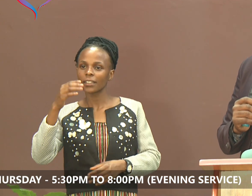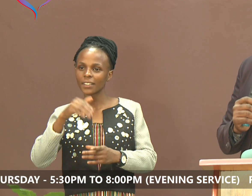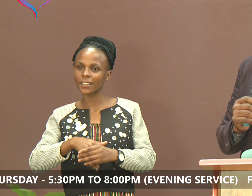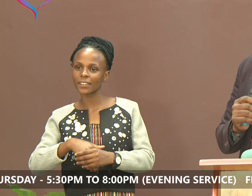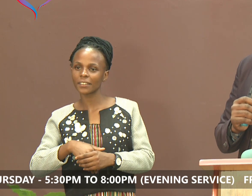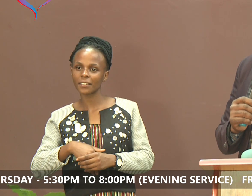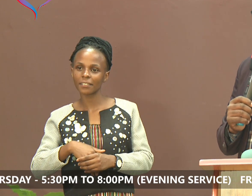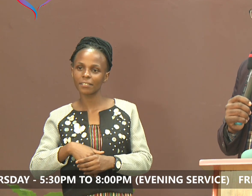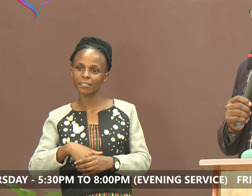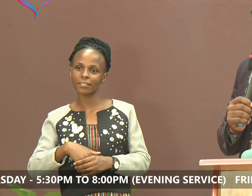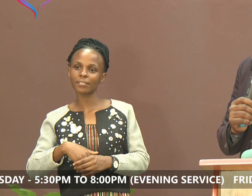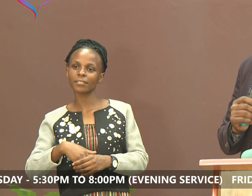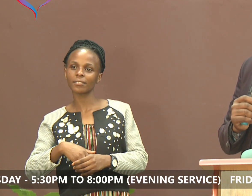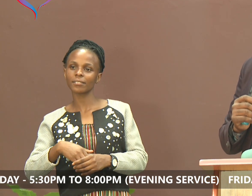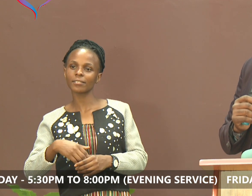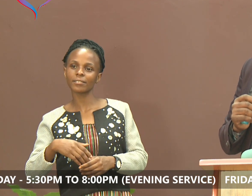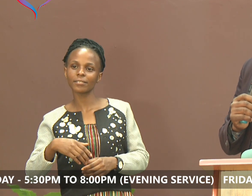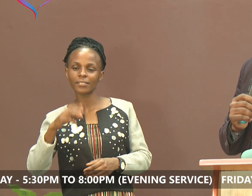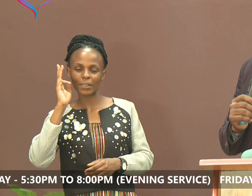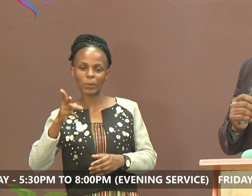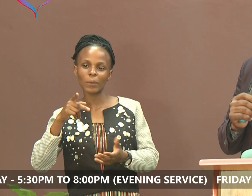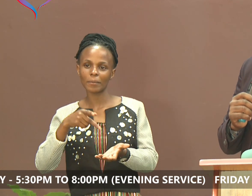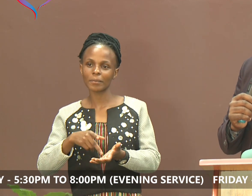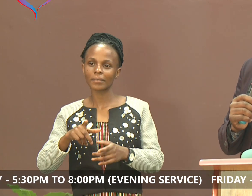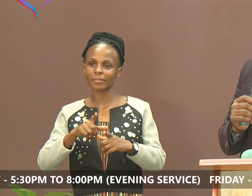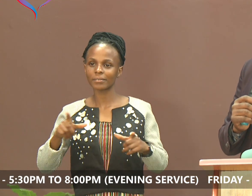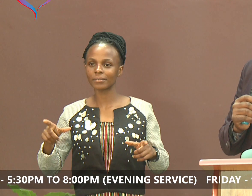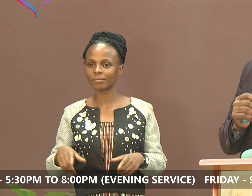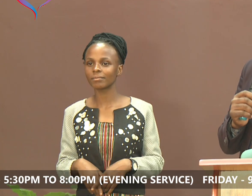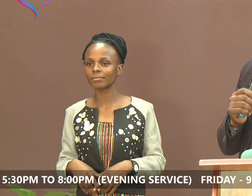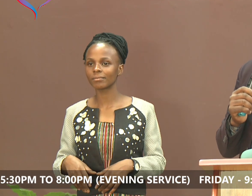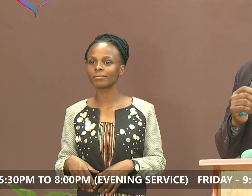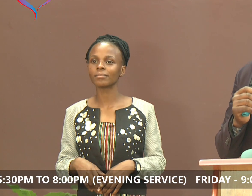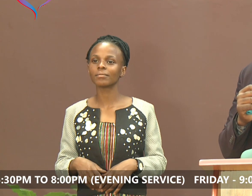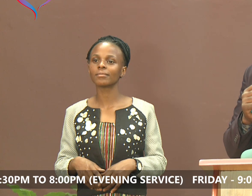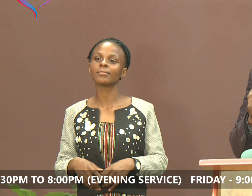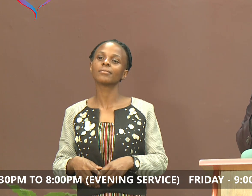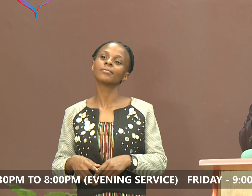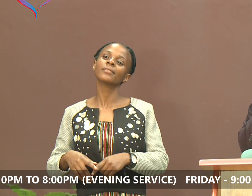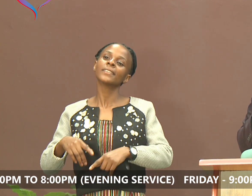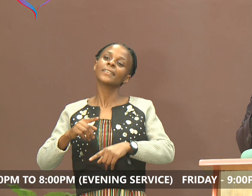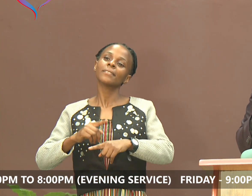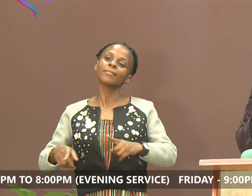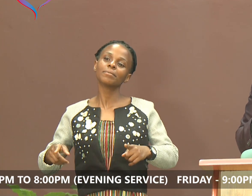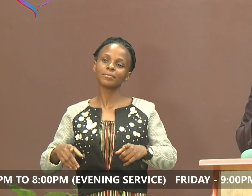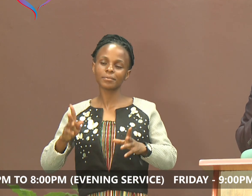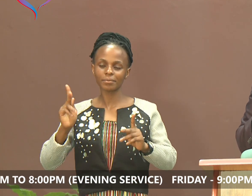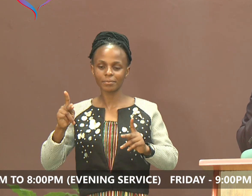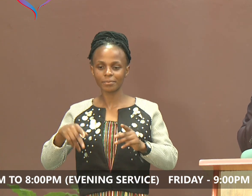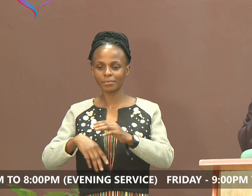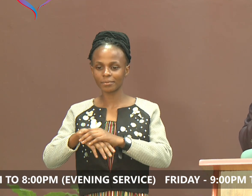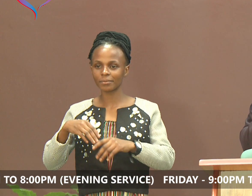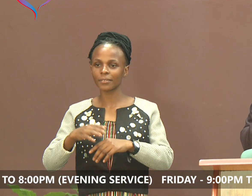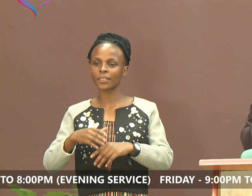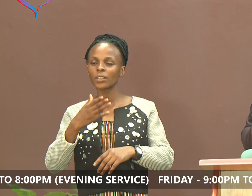milioni 5 ola wogula ya ploti egundi nocheka mu washing bene ekola nayinga abogeta yagala ba criticizing ga